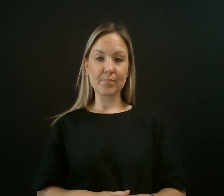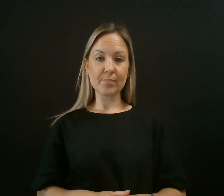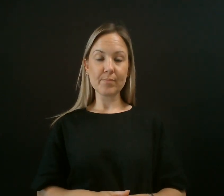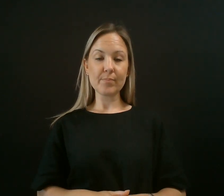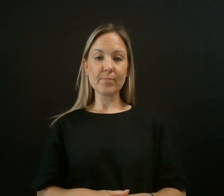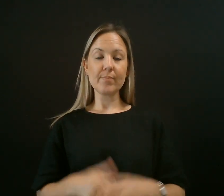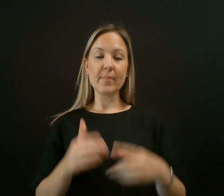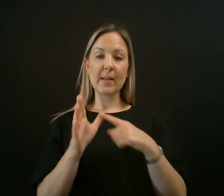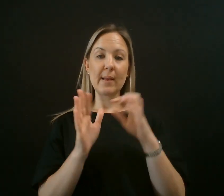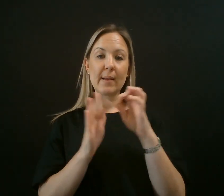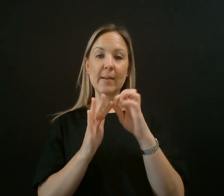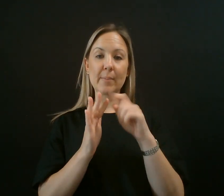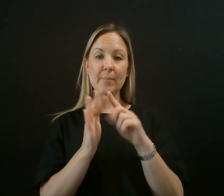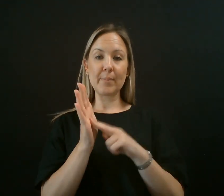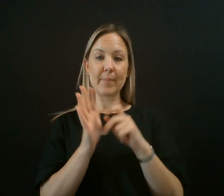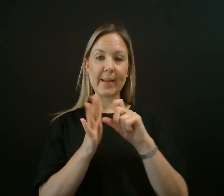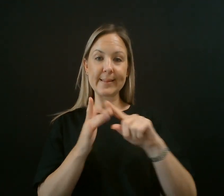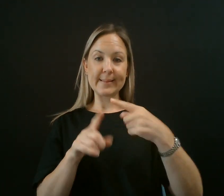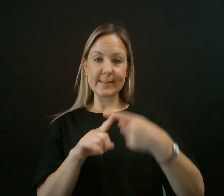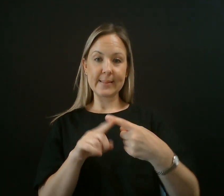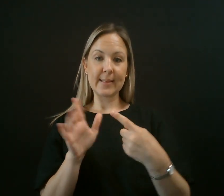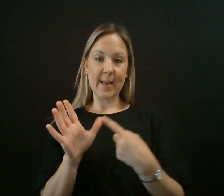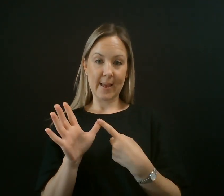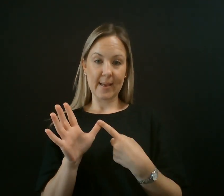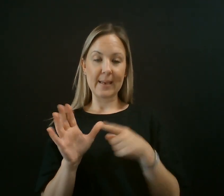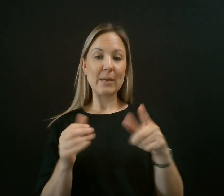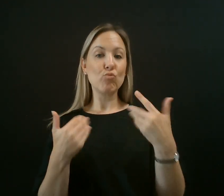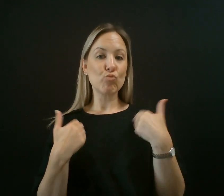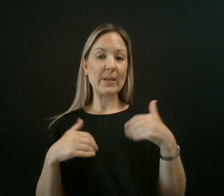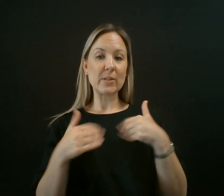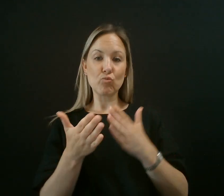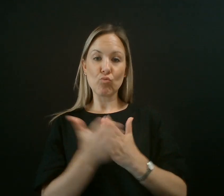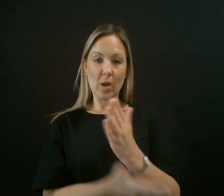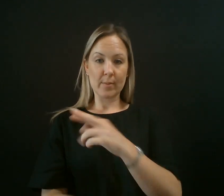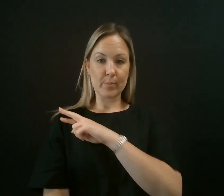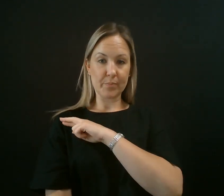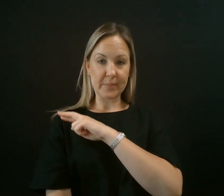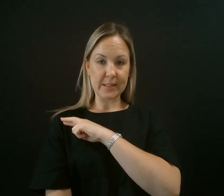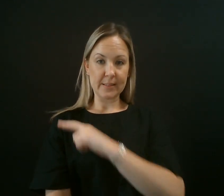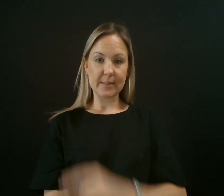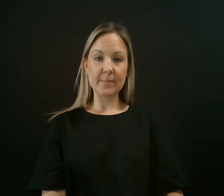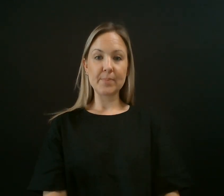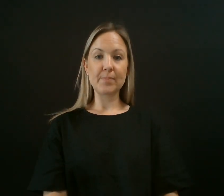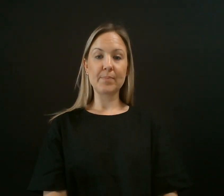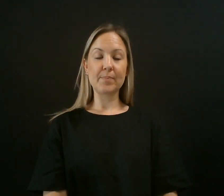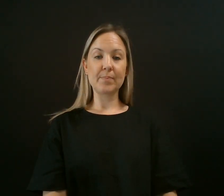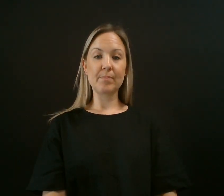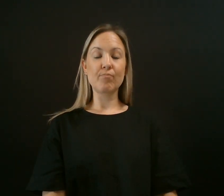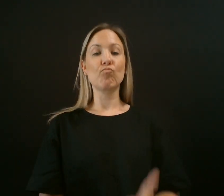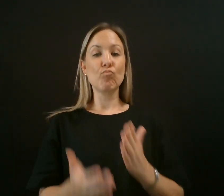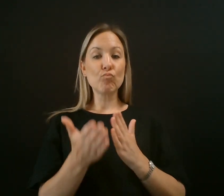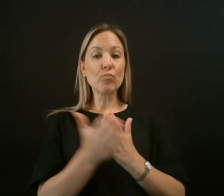Appendix A, Resident Rights and Responsibilities. Rights and